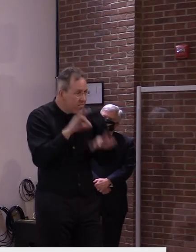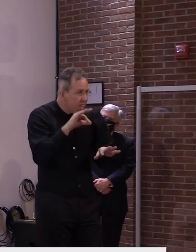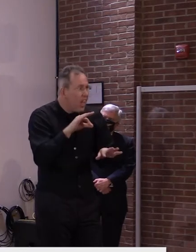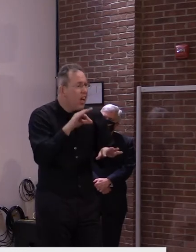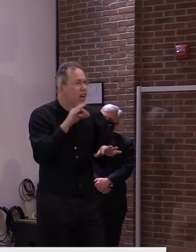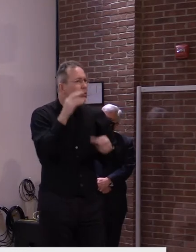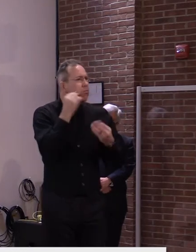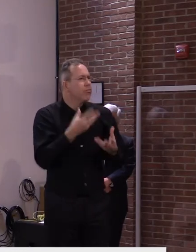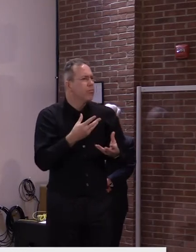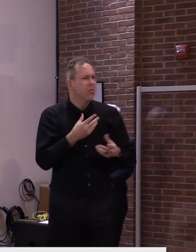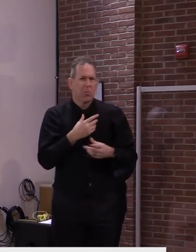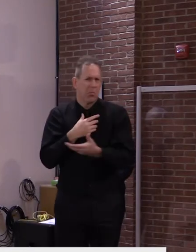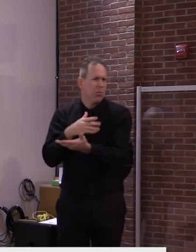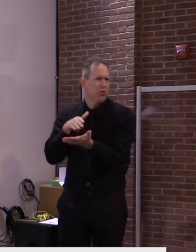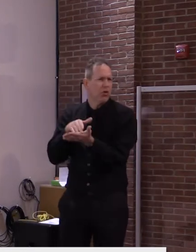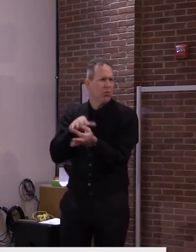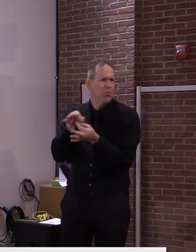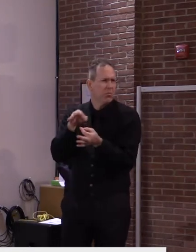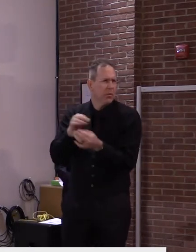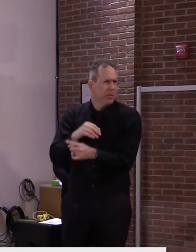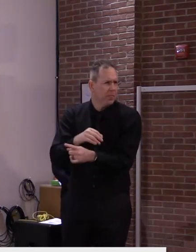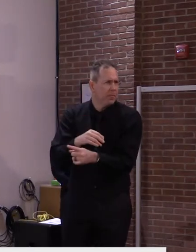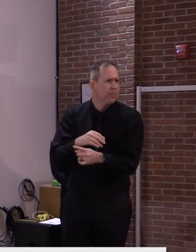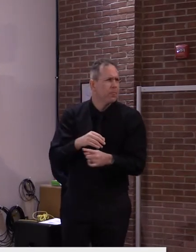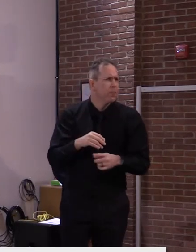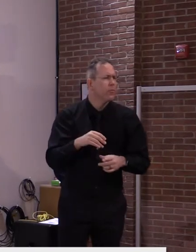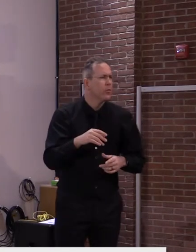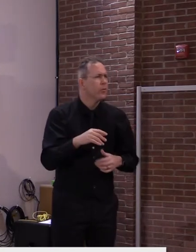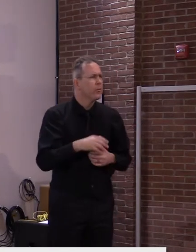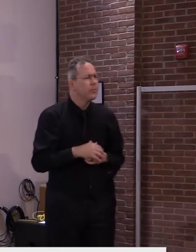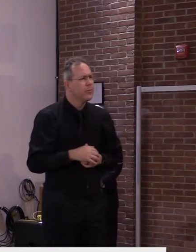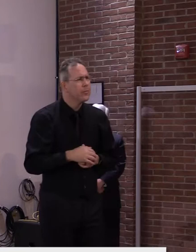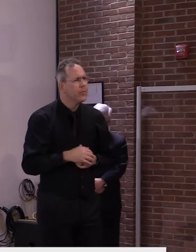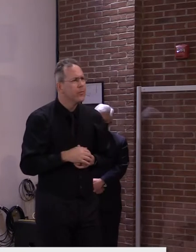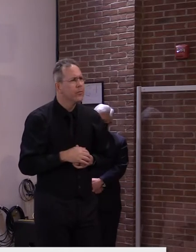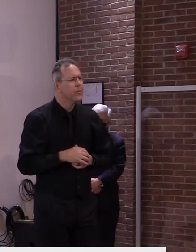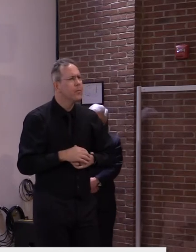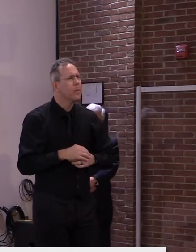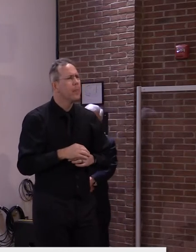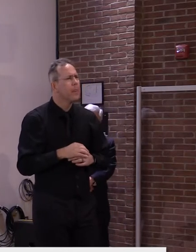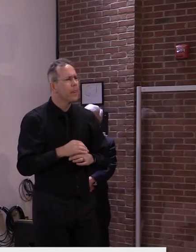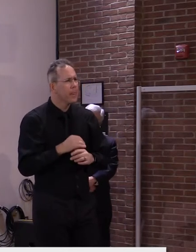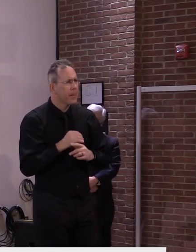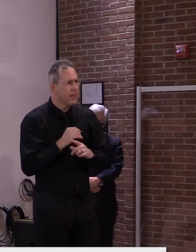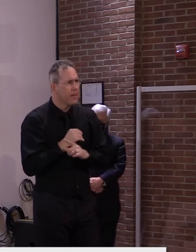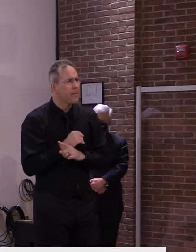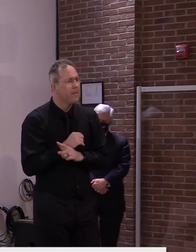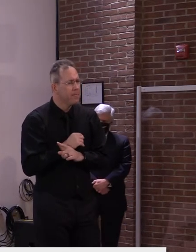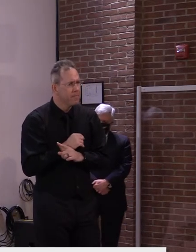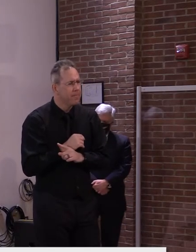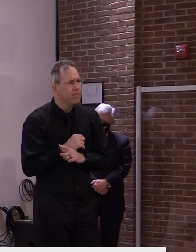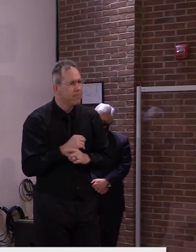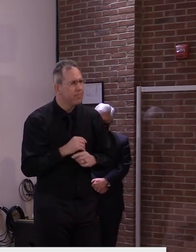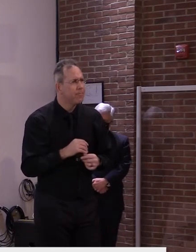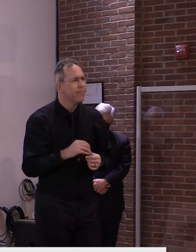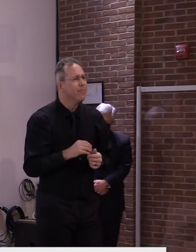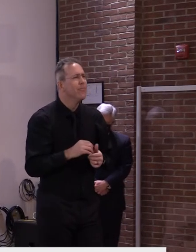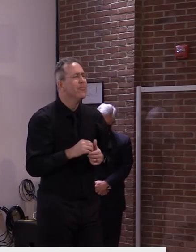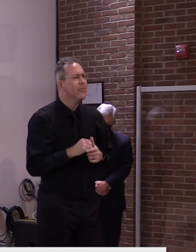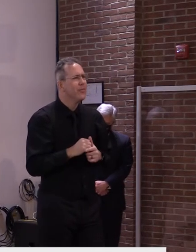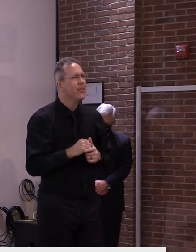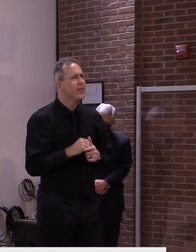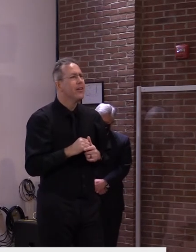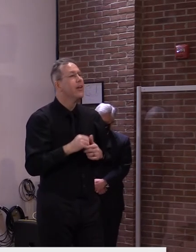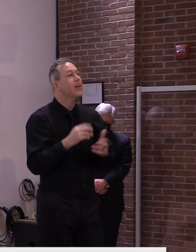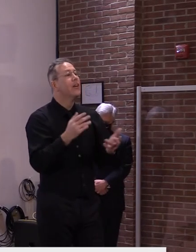Yeah, Joe, thanks for bringing this to attention. You know, next to the issues we had with testing back in the beginning of the